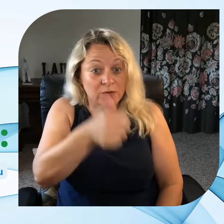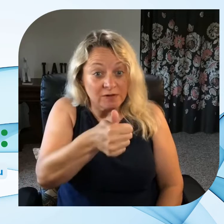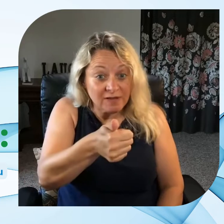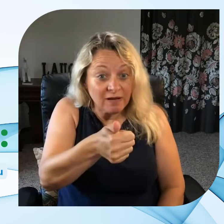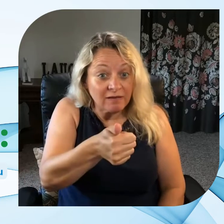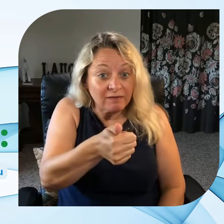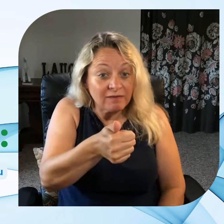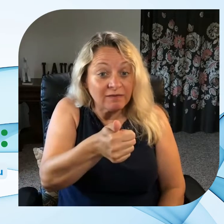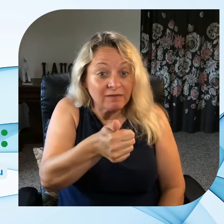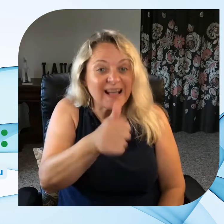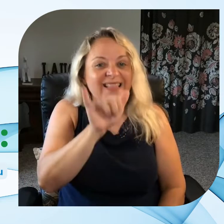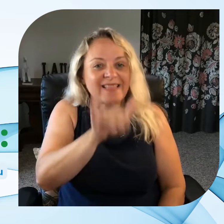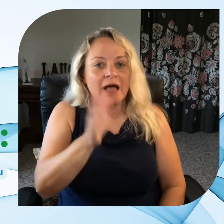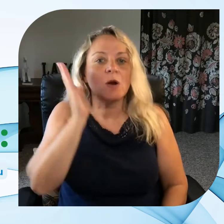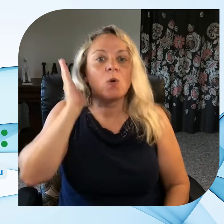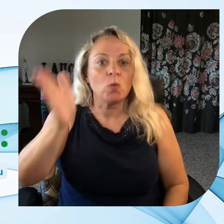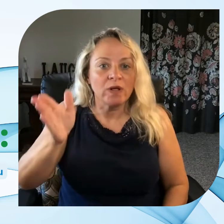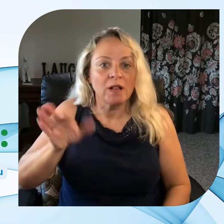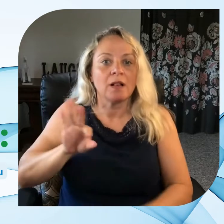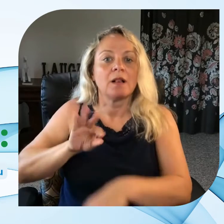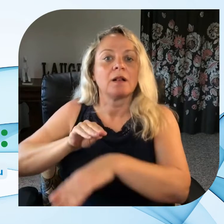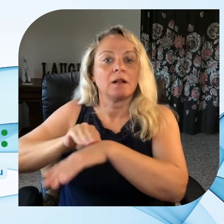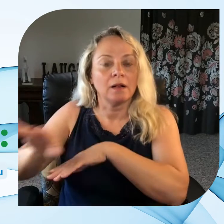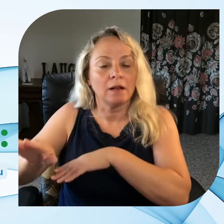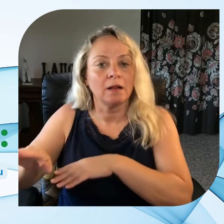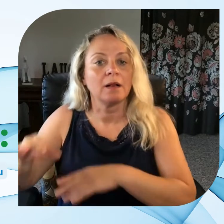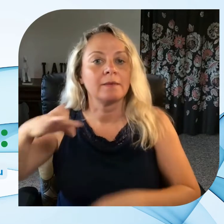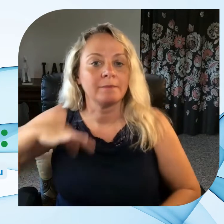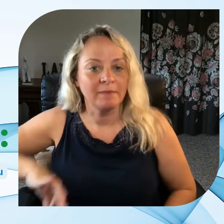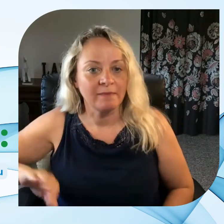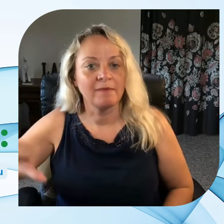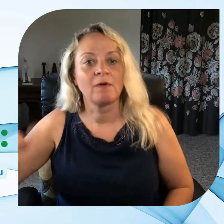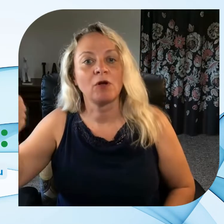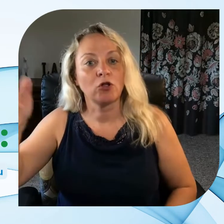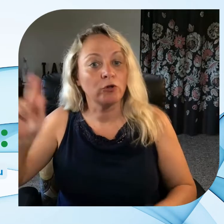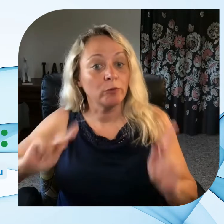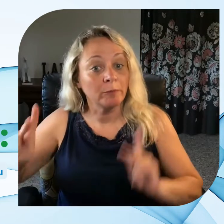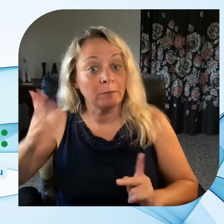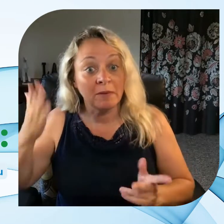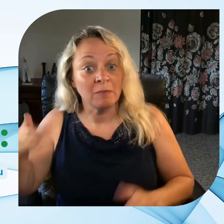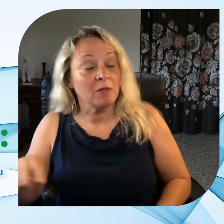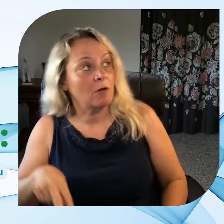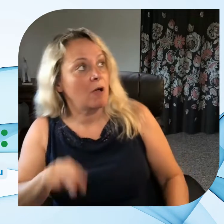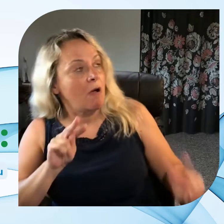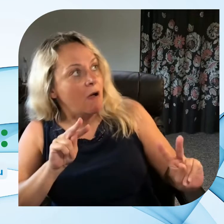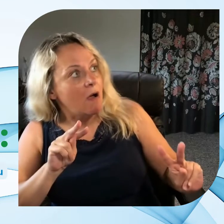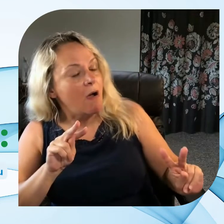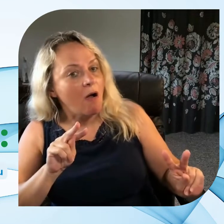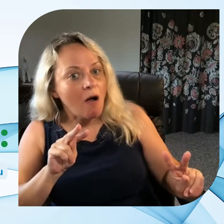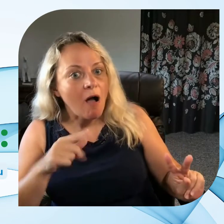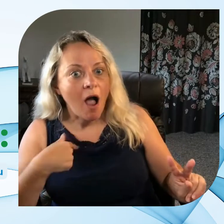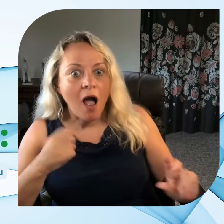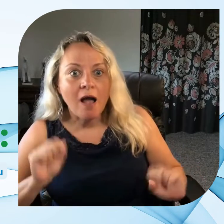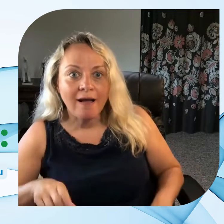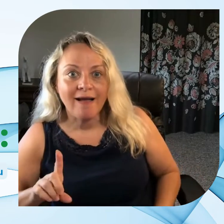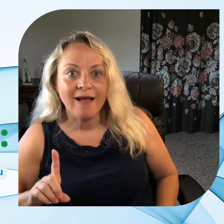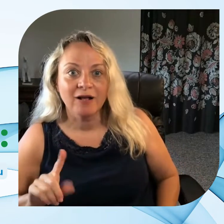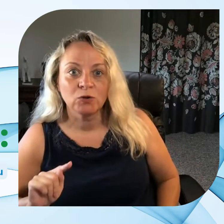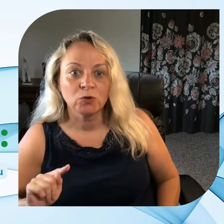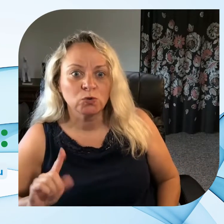the point is when you benefit and do things that are good for you, knowing